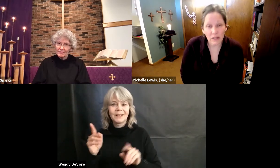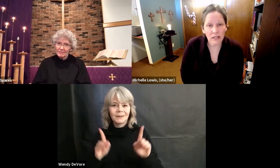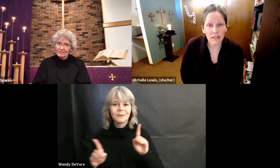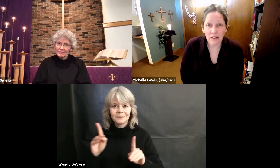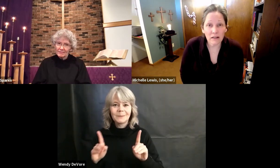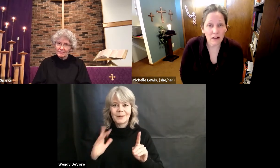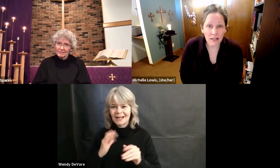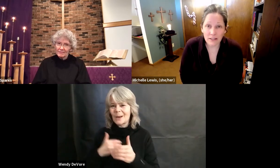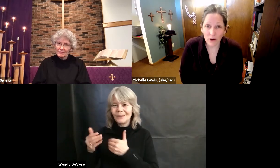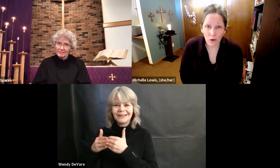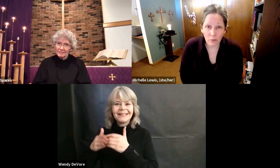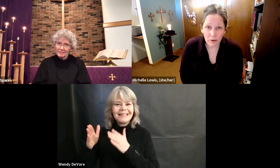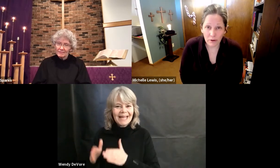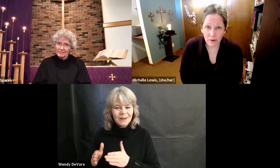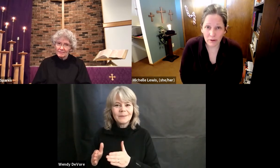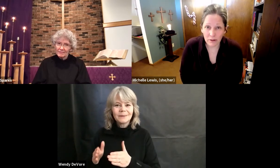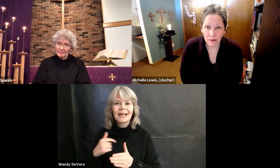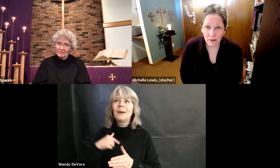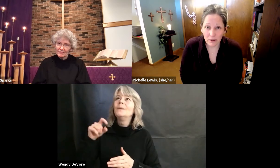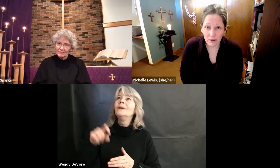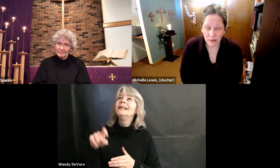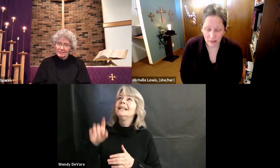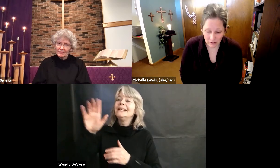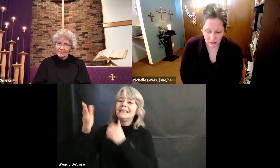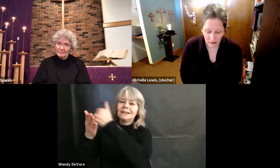that we need God's hope.